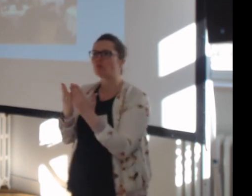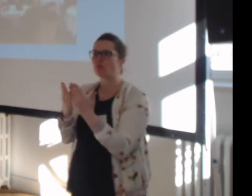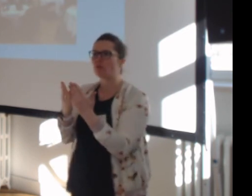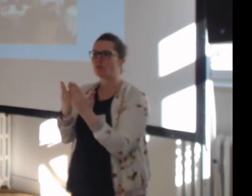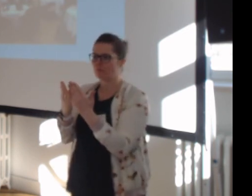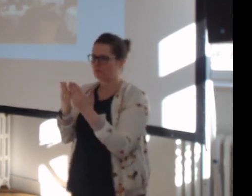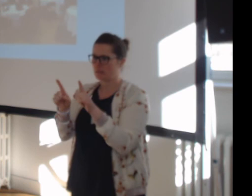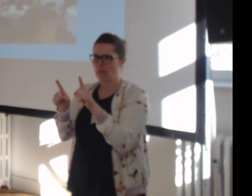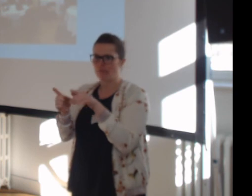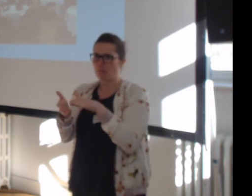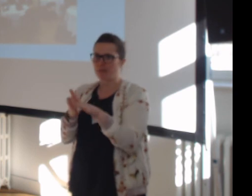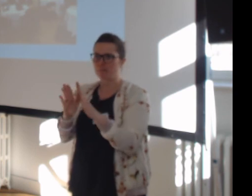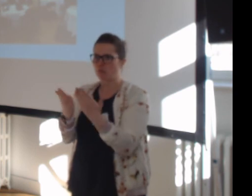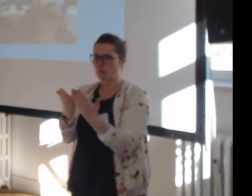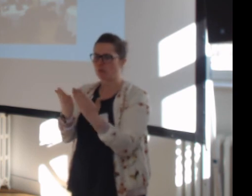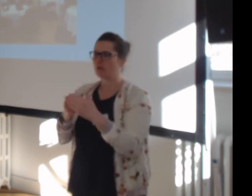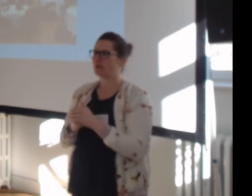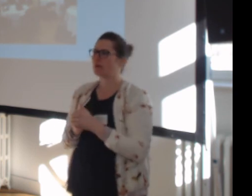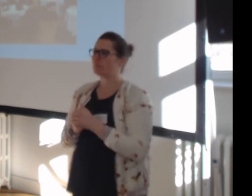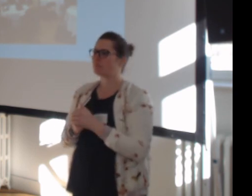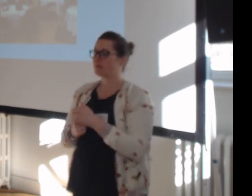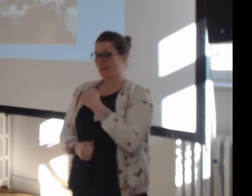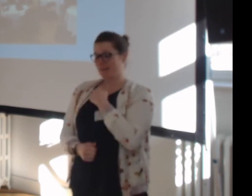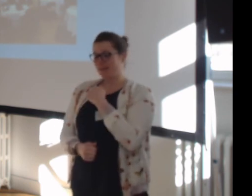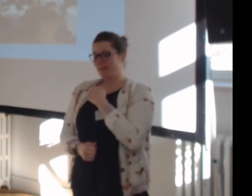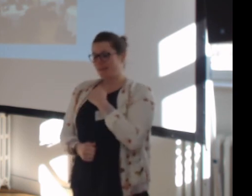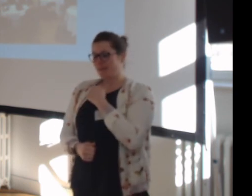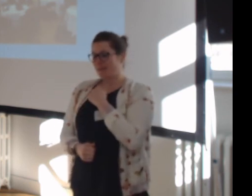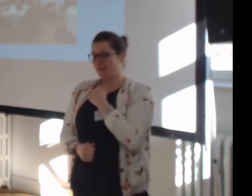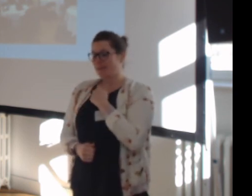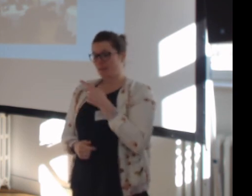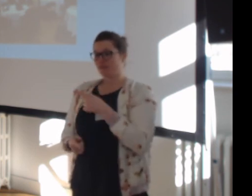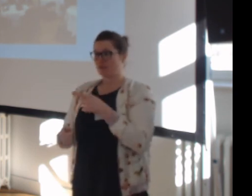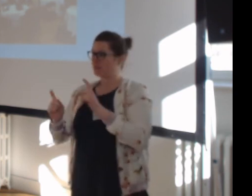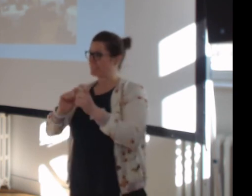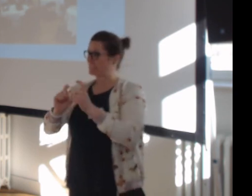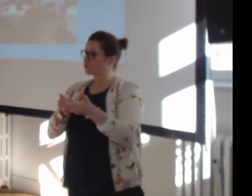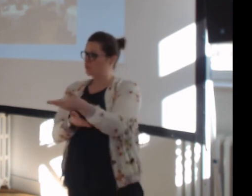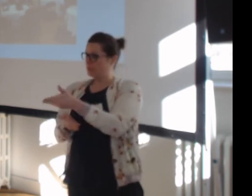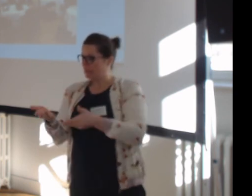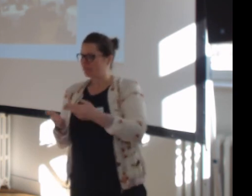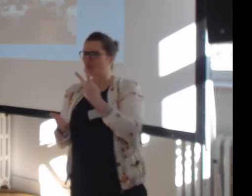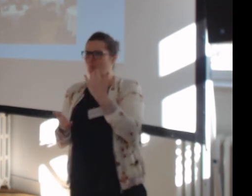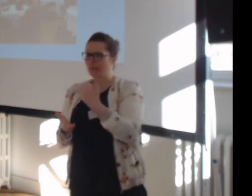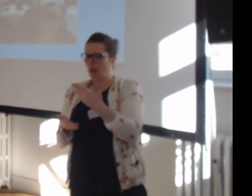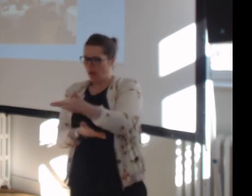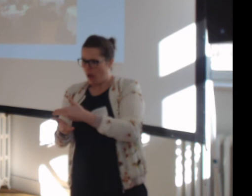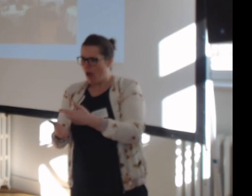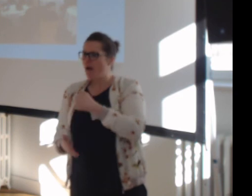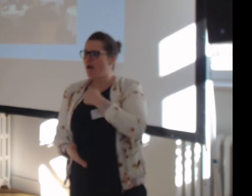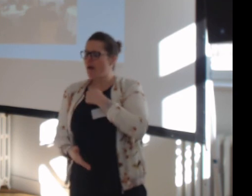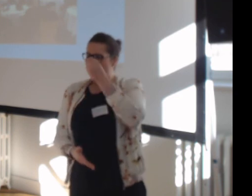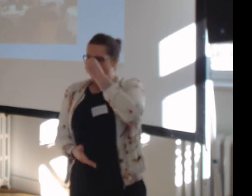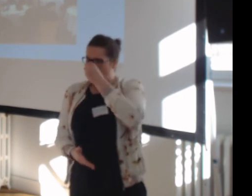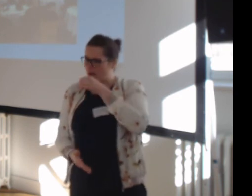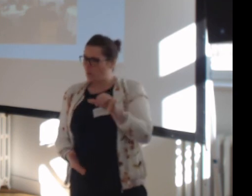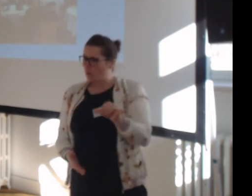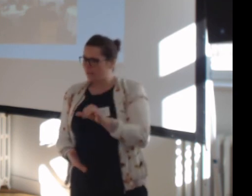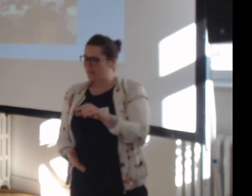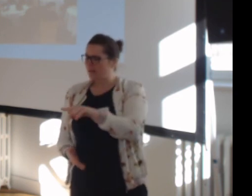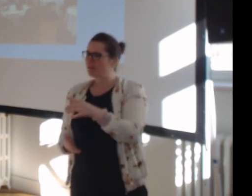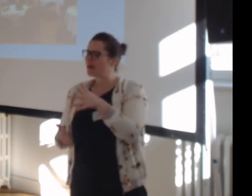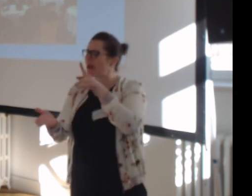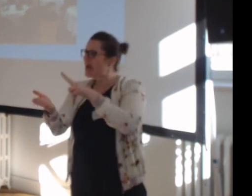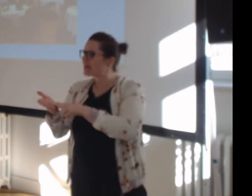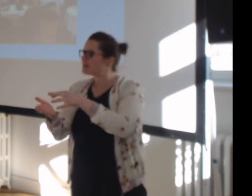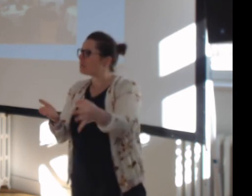print books. And what we learned, or what I understood from the discussions we had over these 2 days, was that the